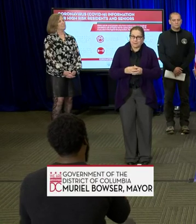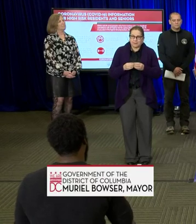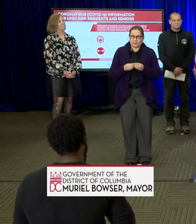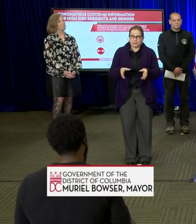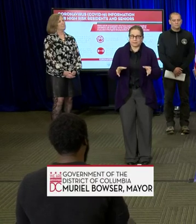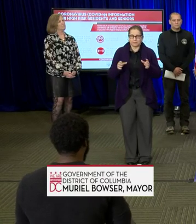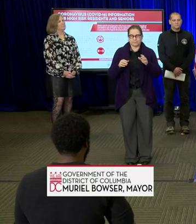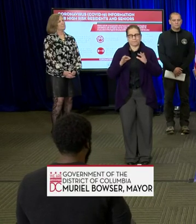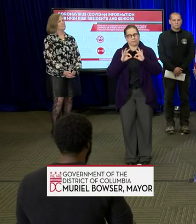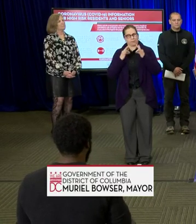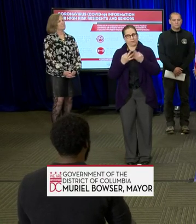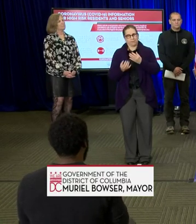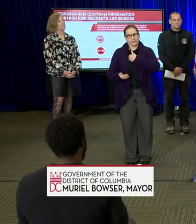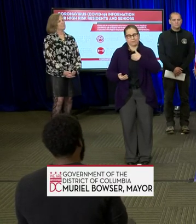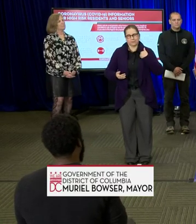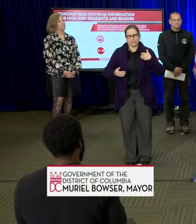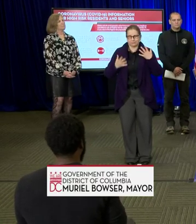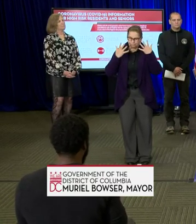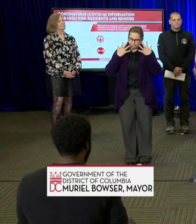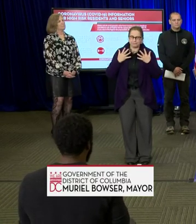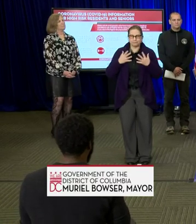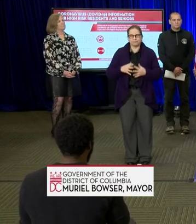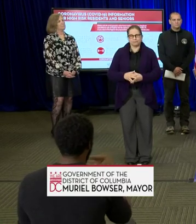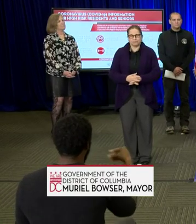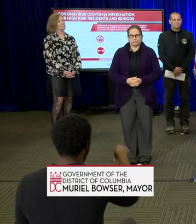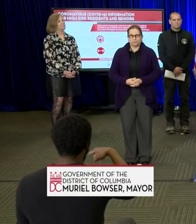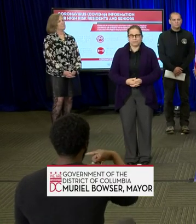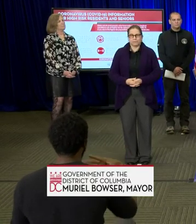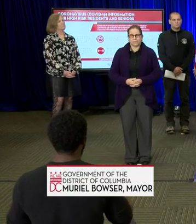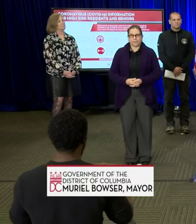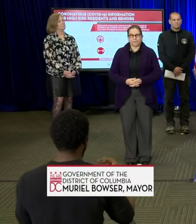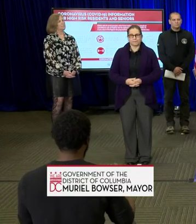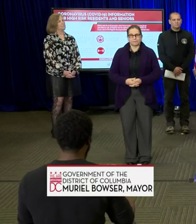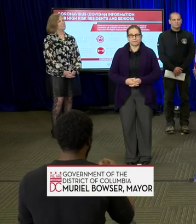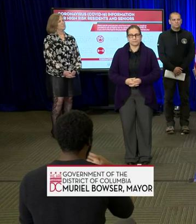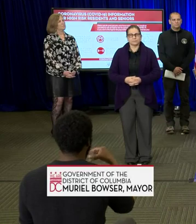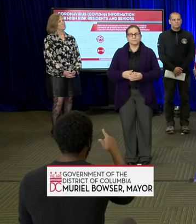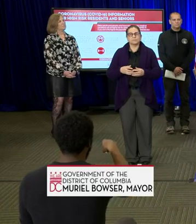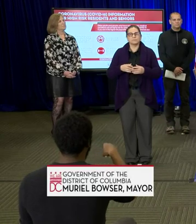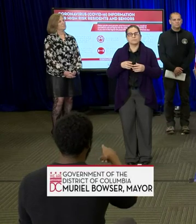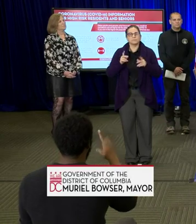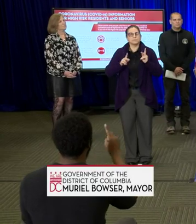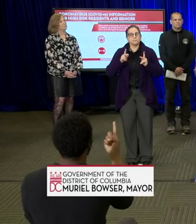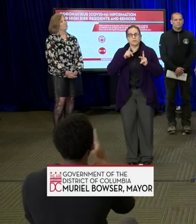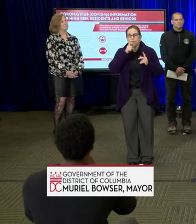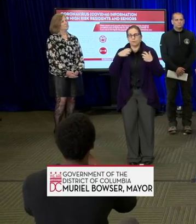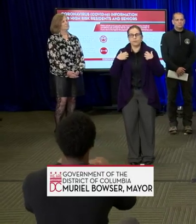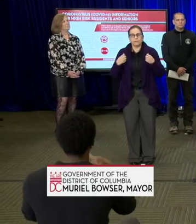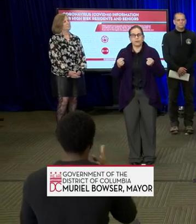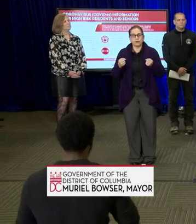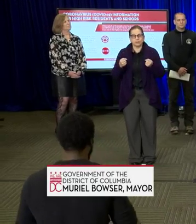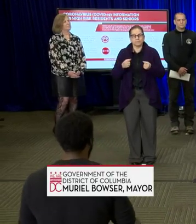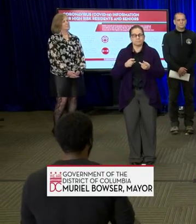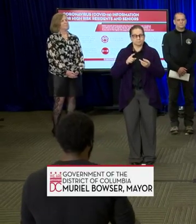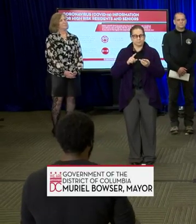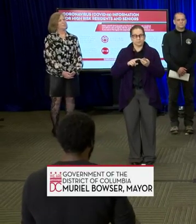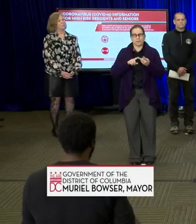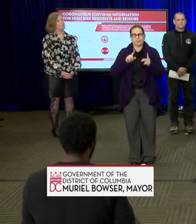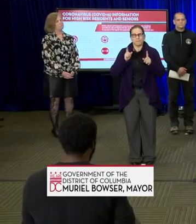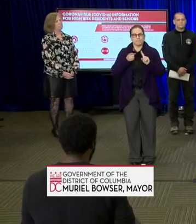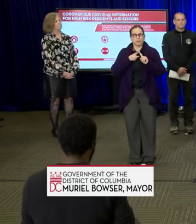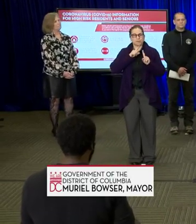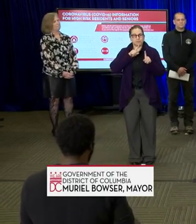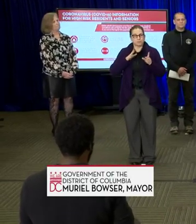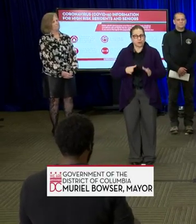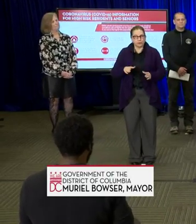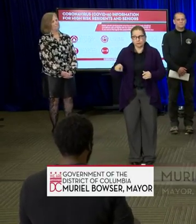recovering, and those who are on the front lines of the response. And as we ready ourselves for an